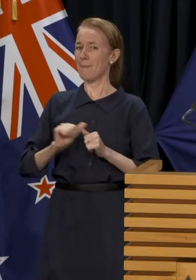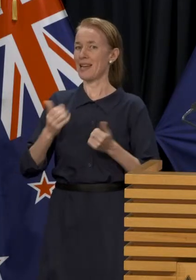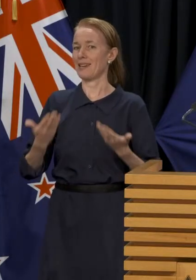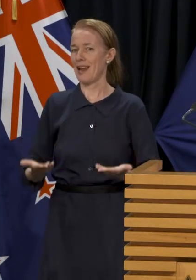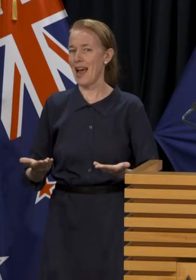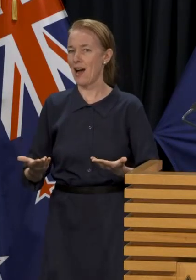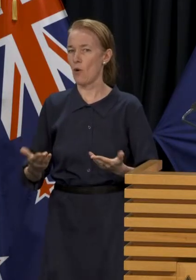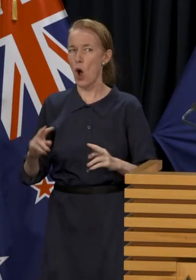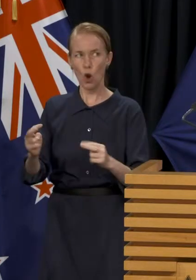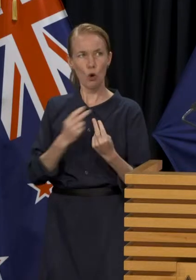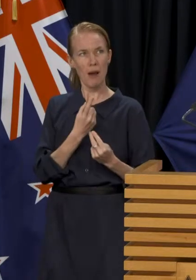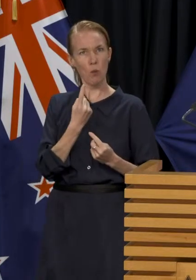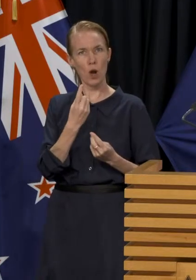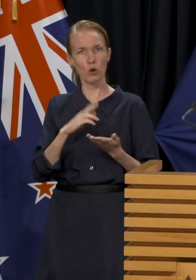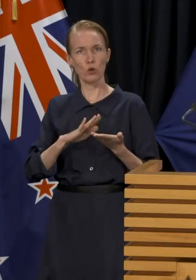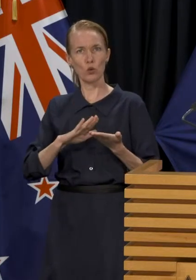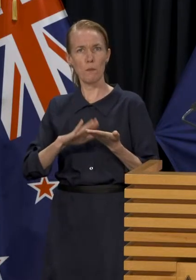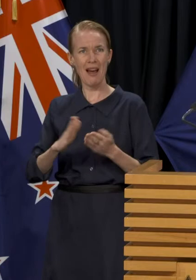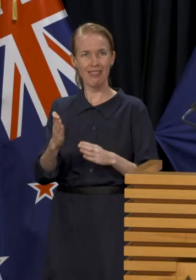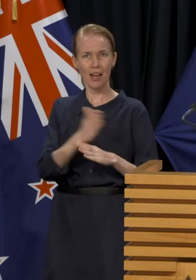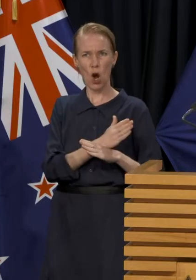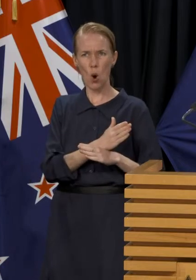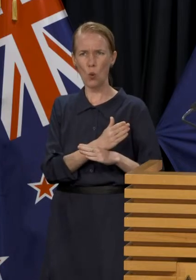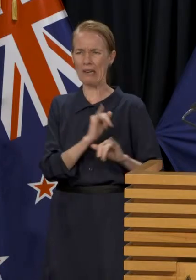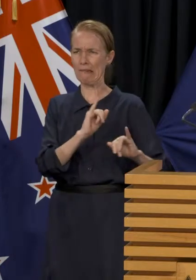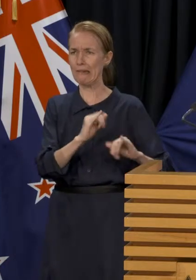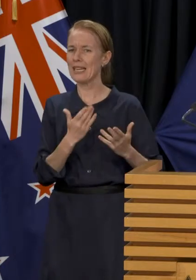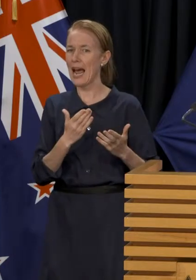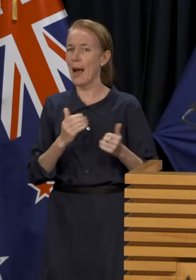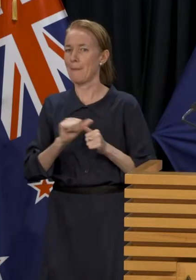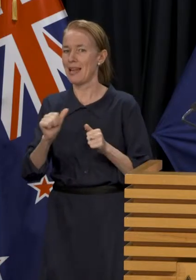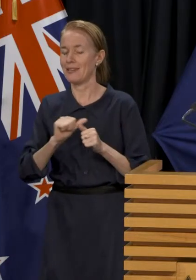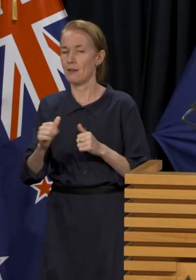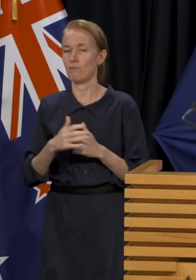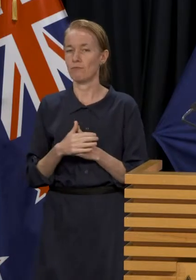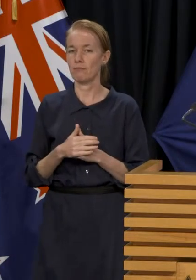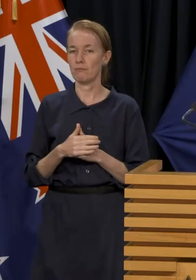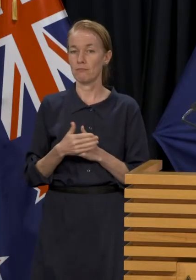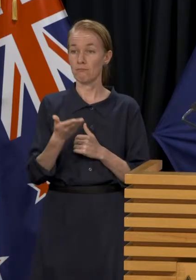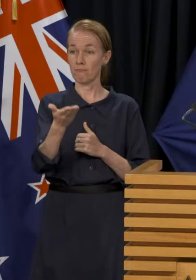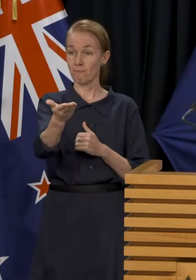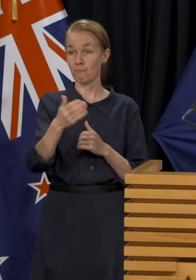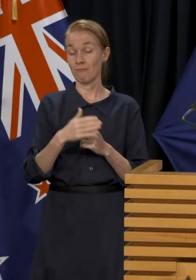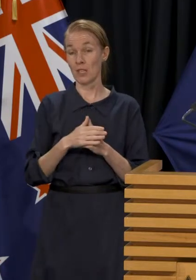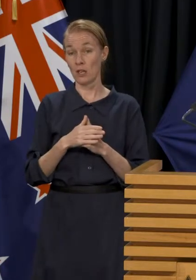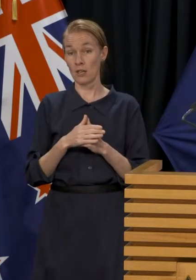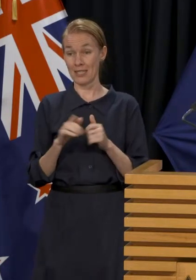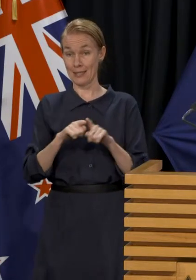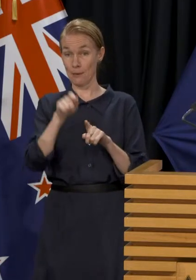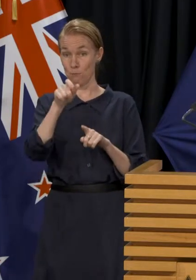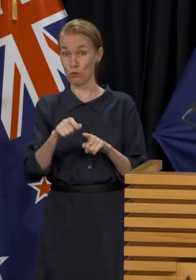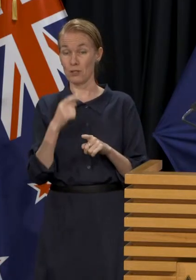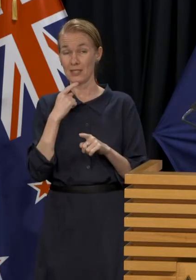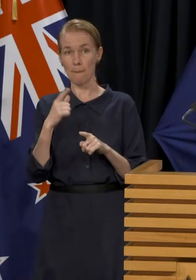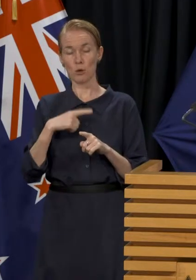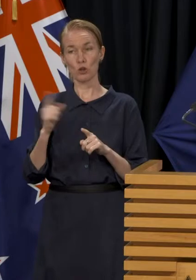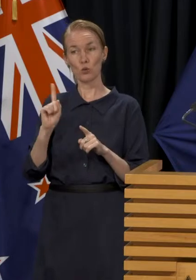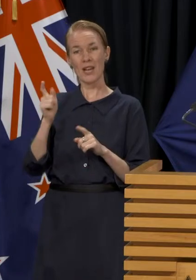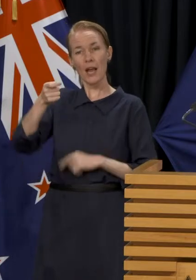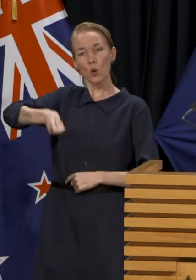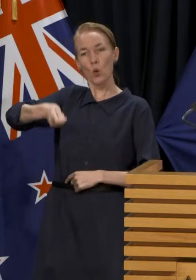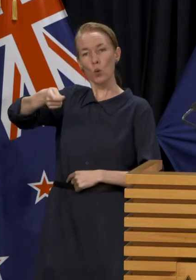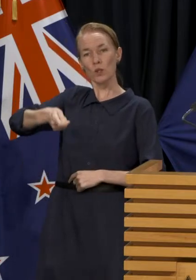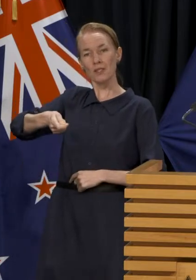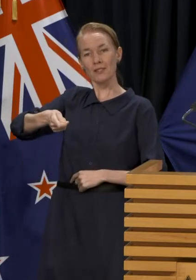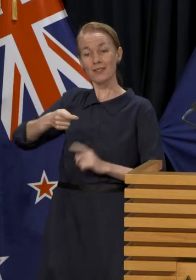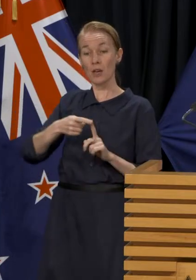regard. In the sentencing of one of the women who escaped isolation today, the judge expressed concern that there